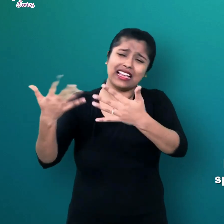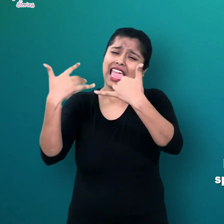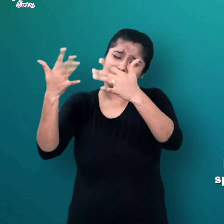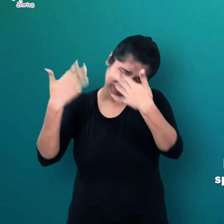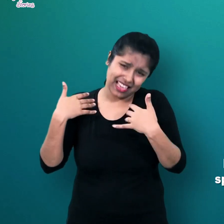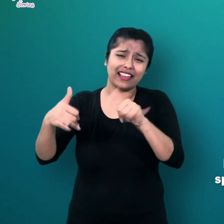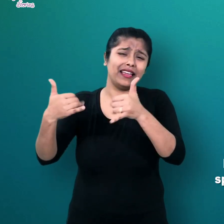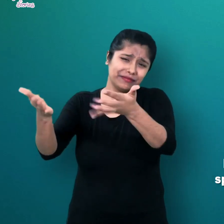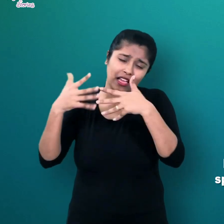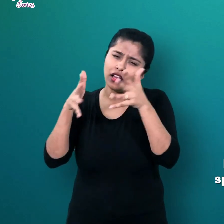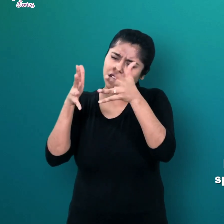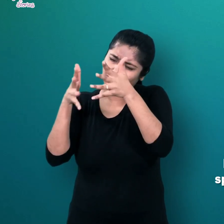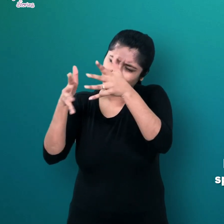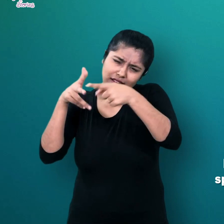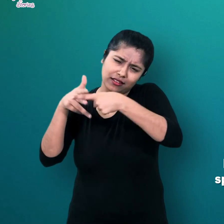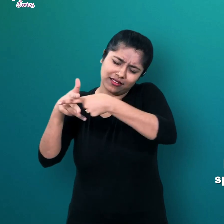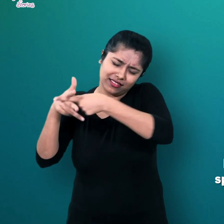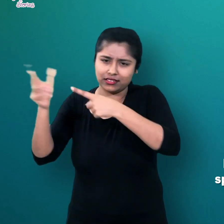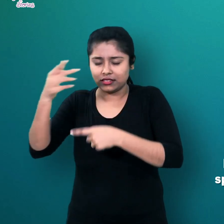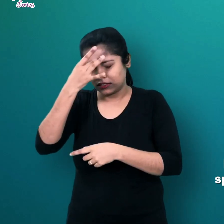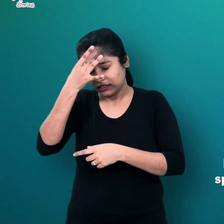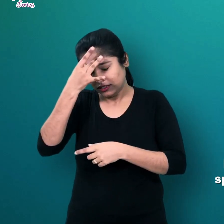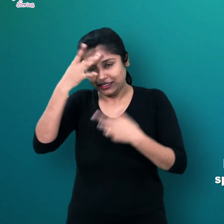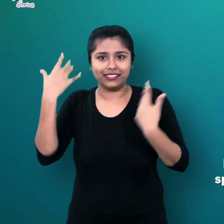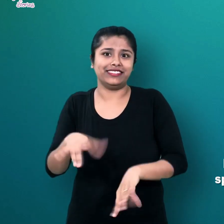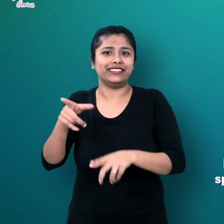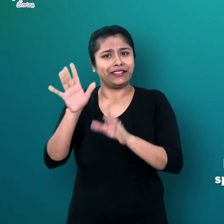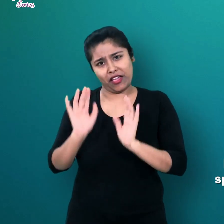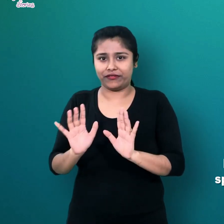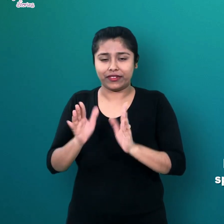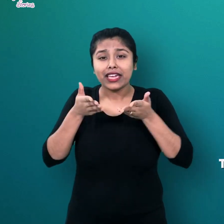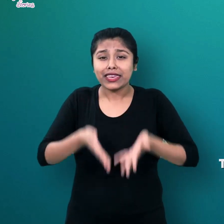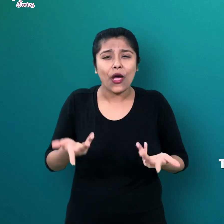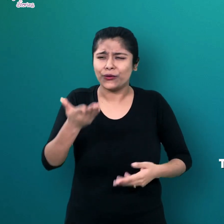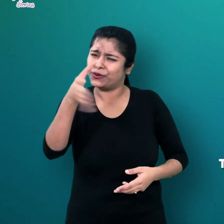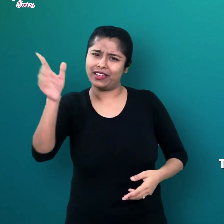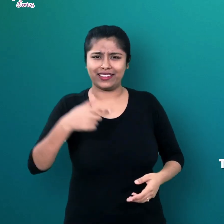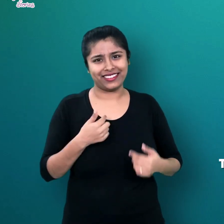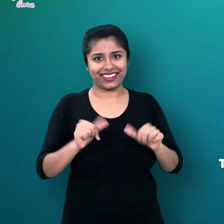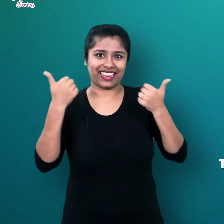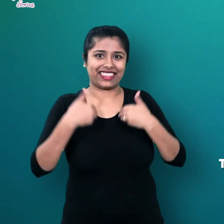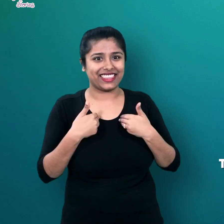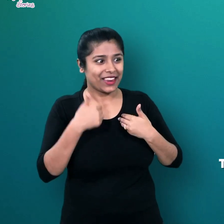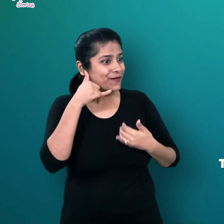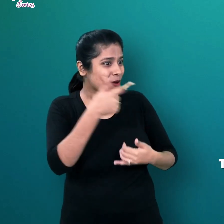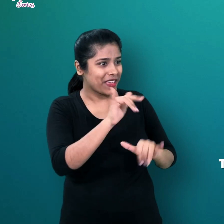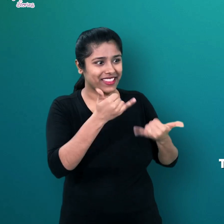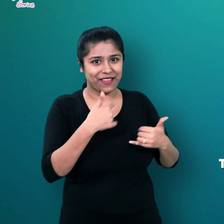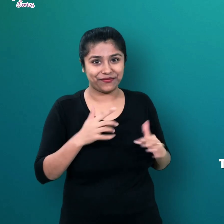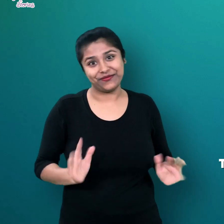Today, she would play them by herself. Manju pressed a button on her cousin's phone. The screen lit up. A